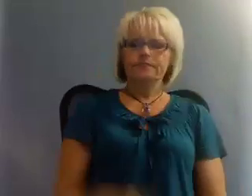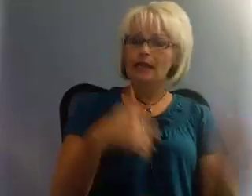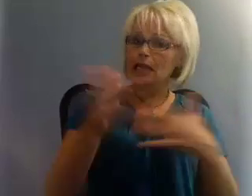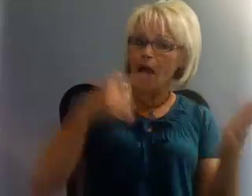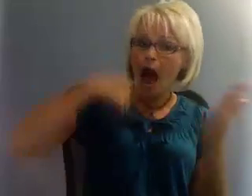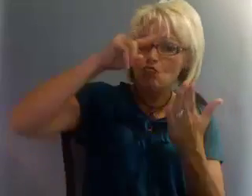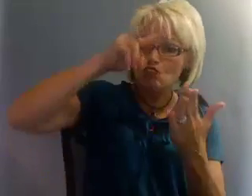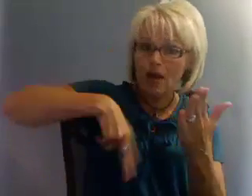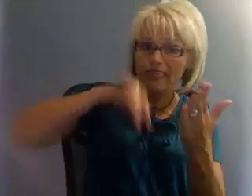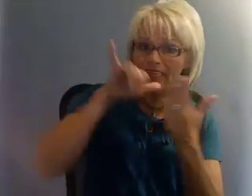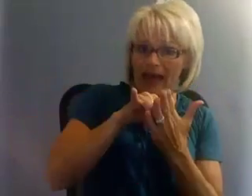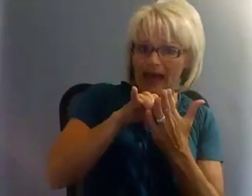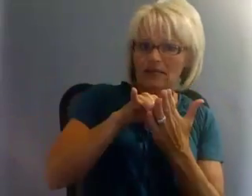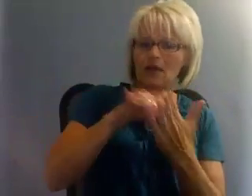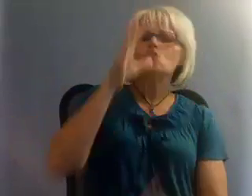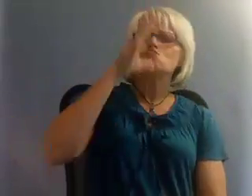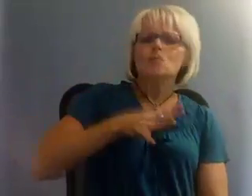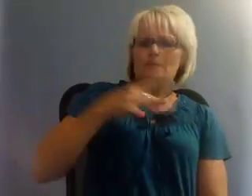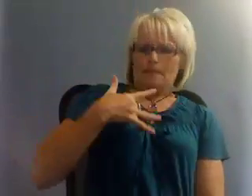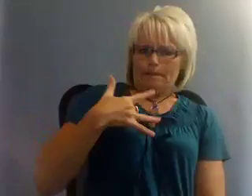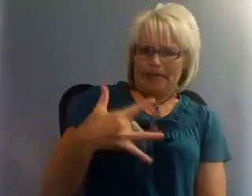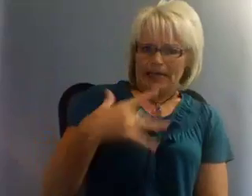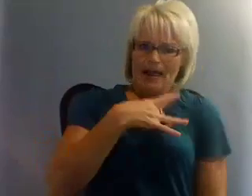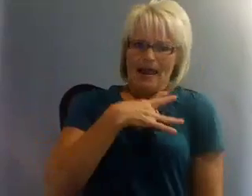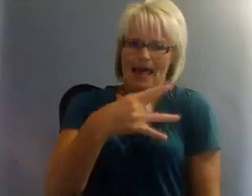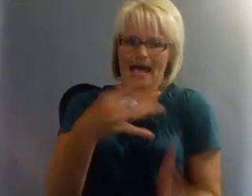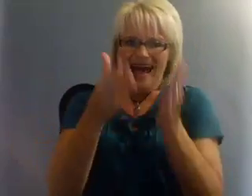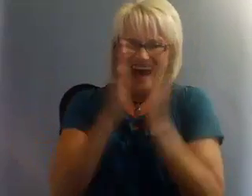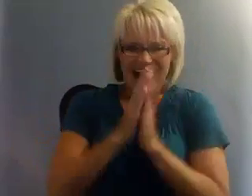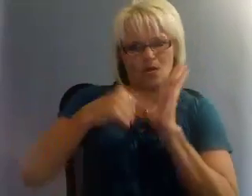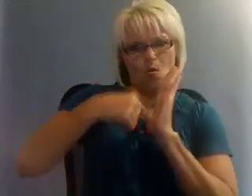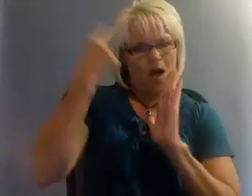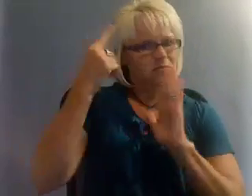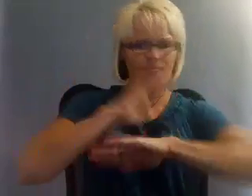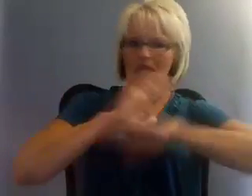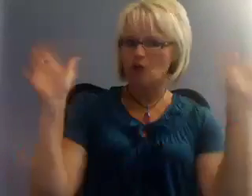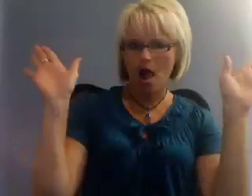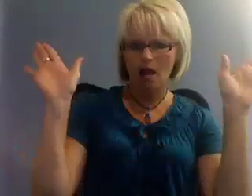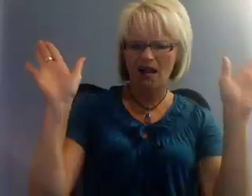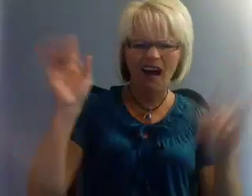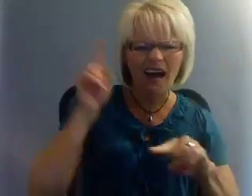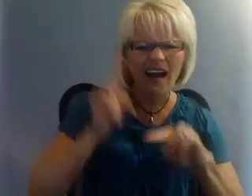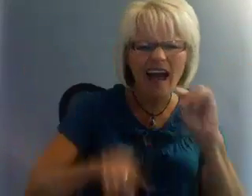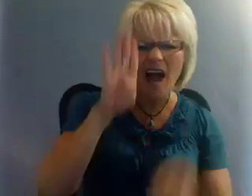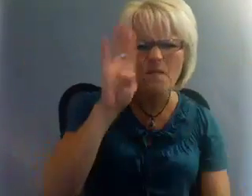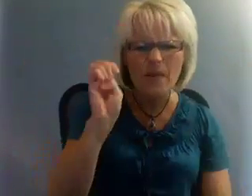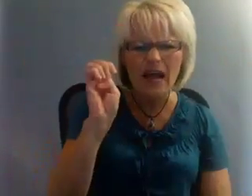women only like to ask one time. I thought that can't possibly be true. And I remember I was in a church in Green Bay, Wisconsin at the